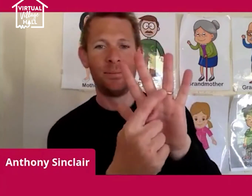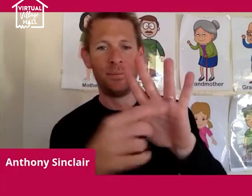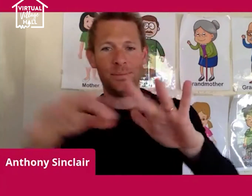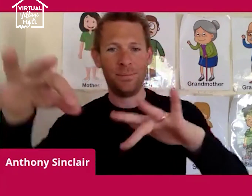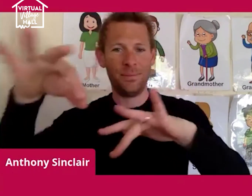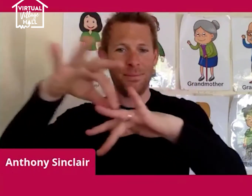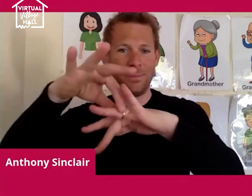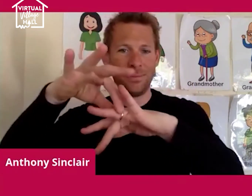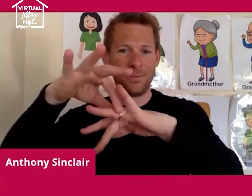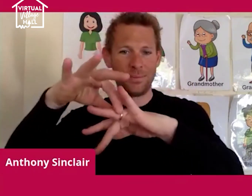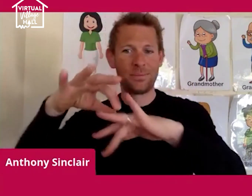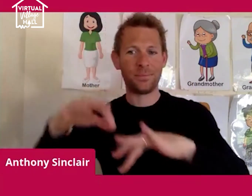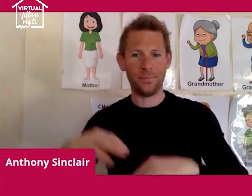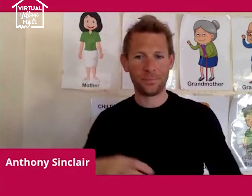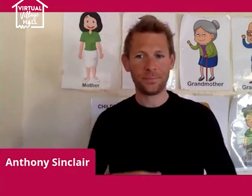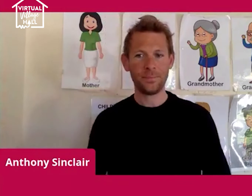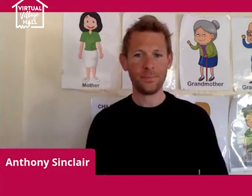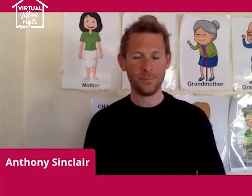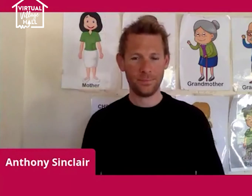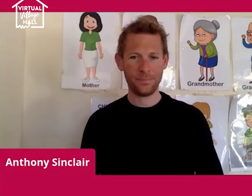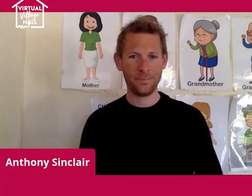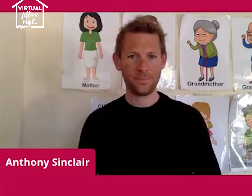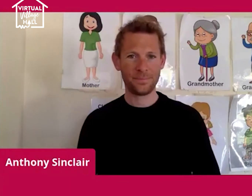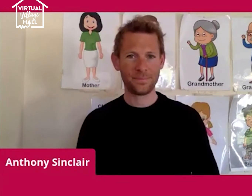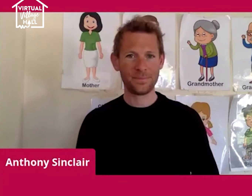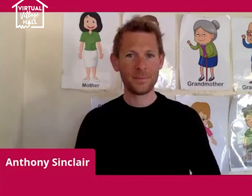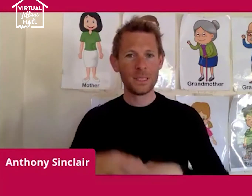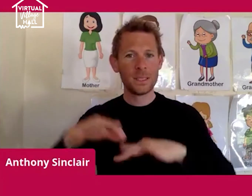So you see it's the ring finger, and you put a ring on that finger.